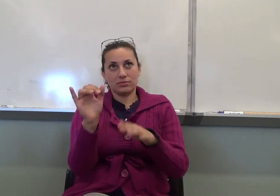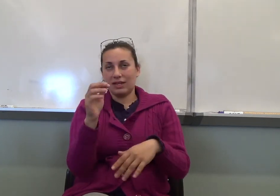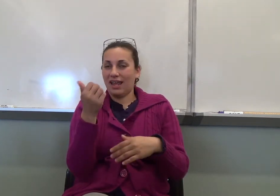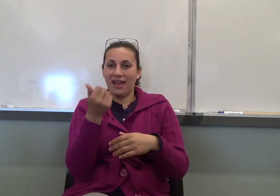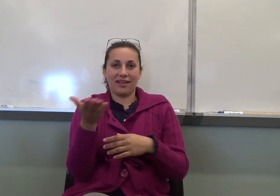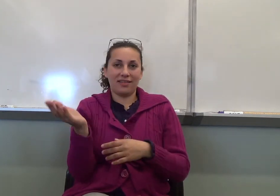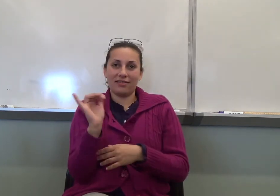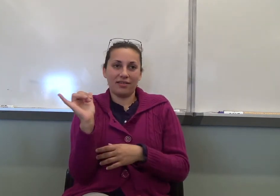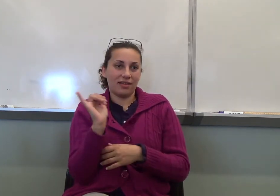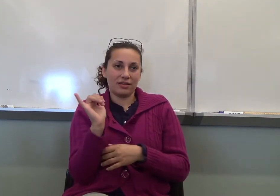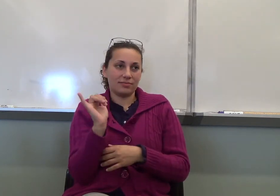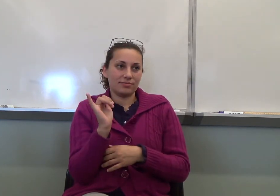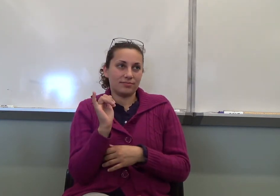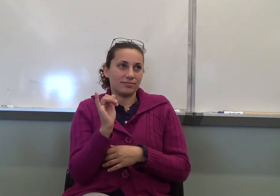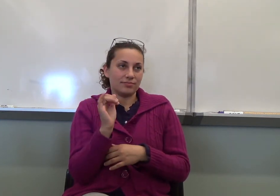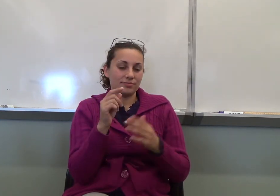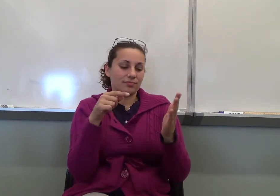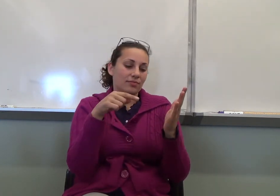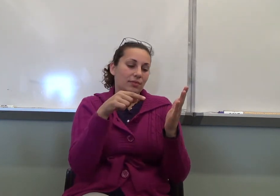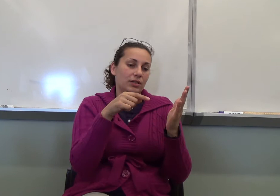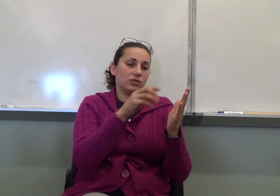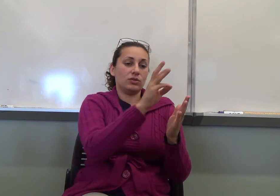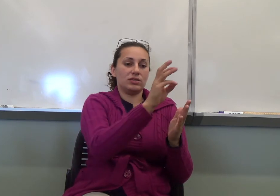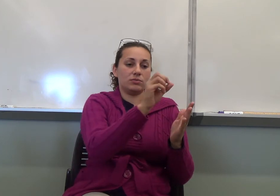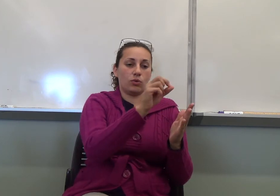It could be, let's do the plus minus one.